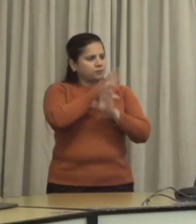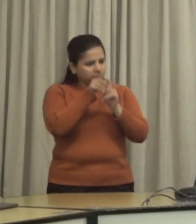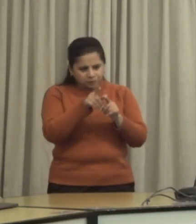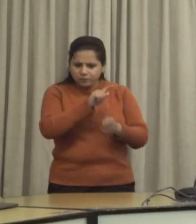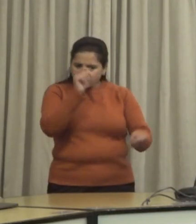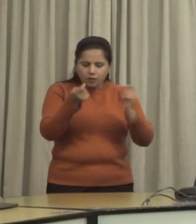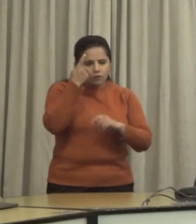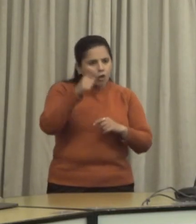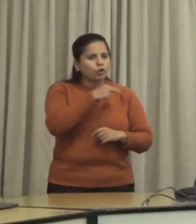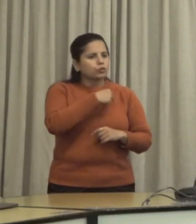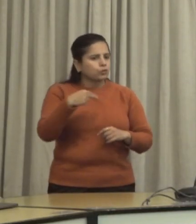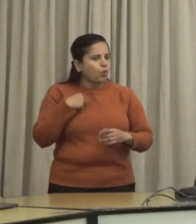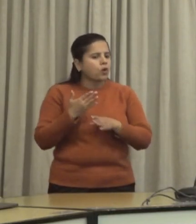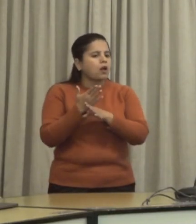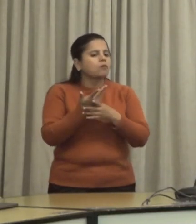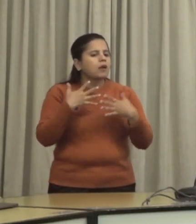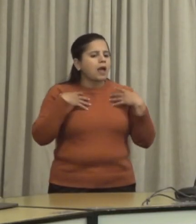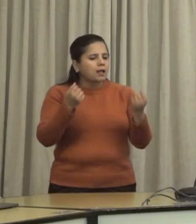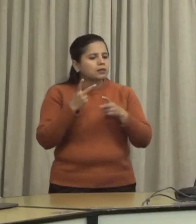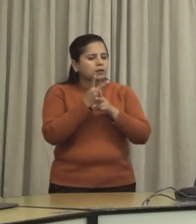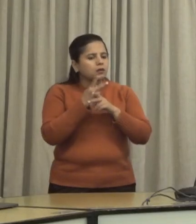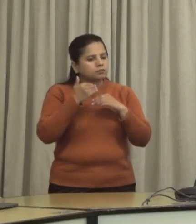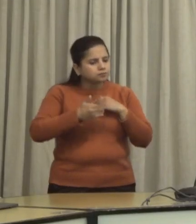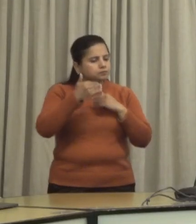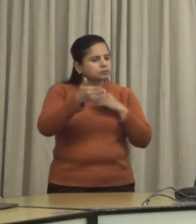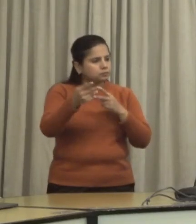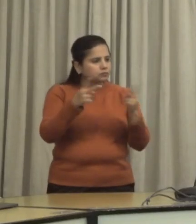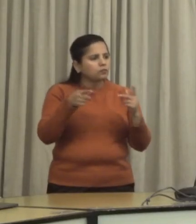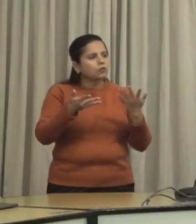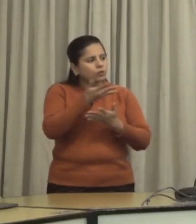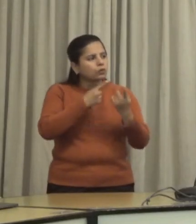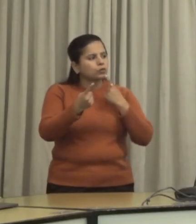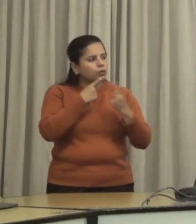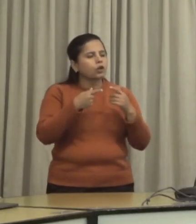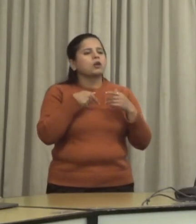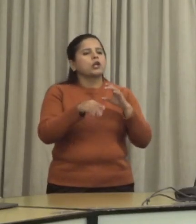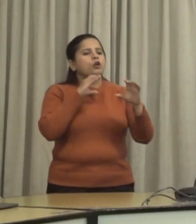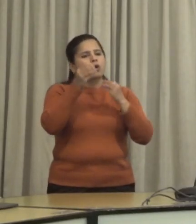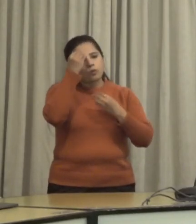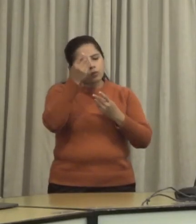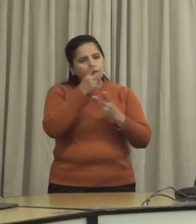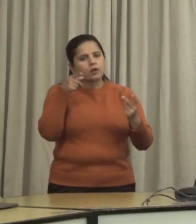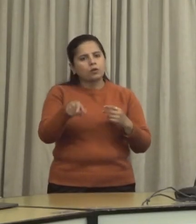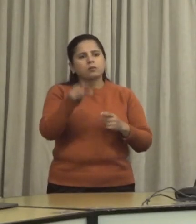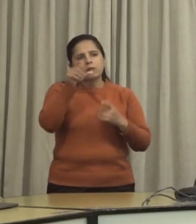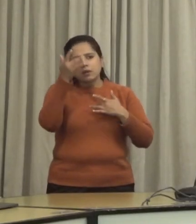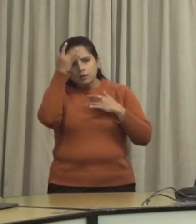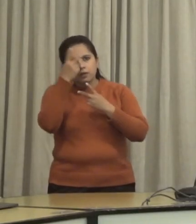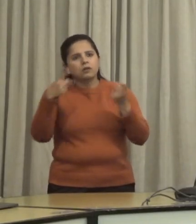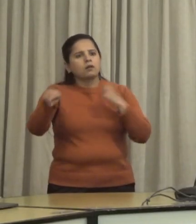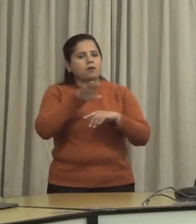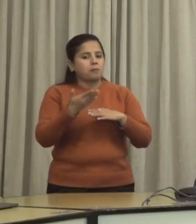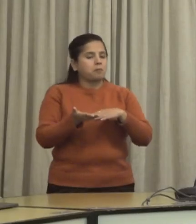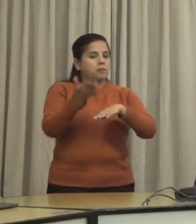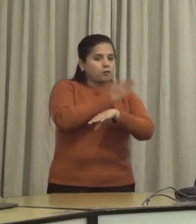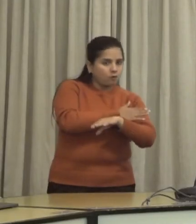catalyst for doctors, healthcare providers to continue having these conversations and communicating with their patients better. Whereas,